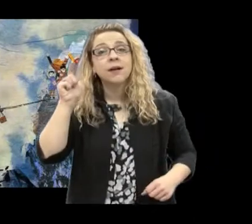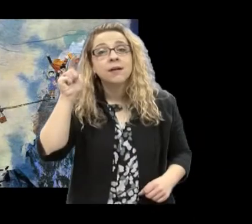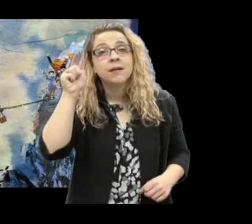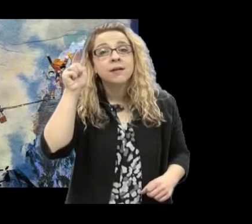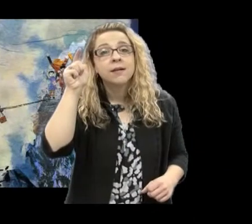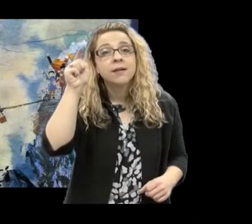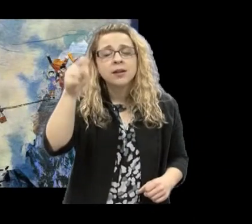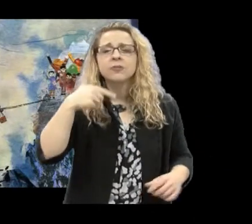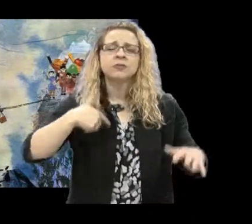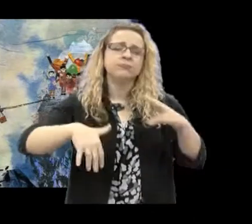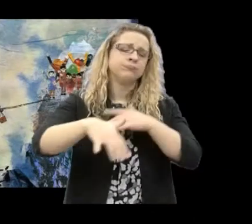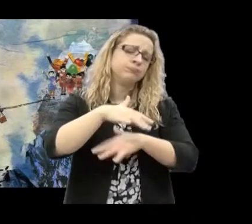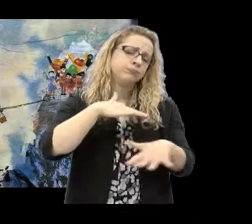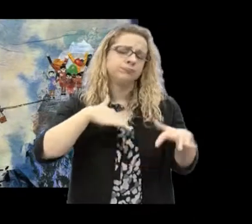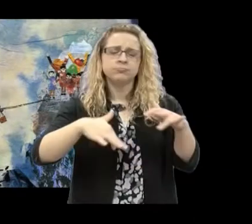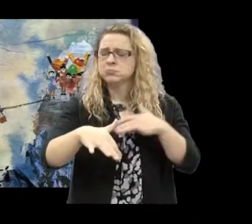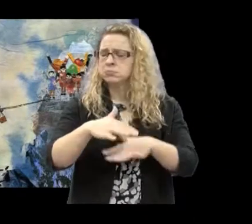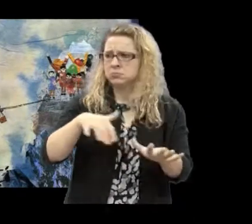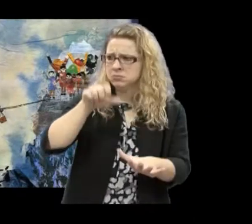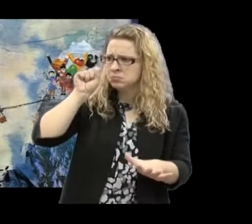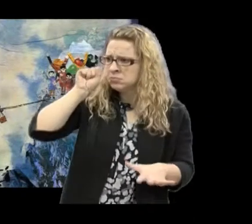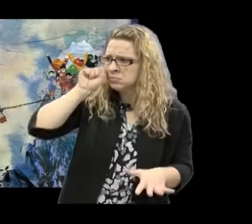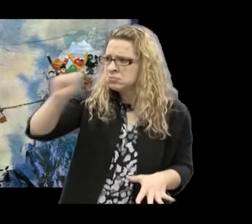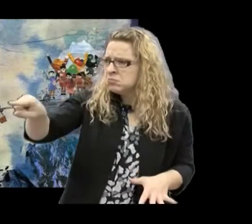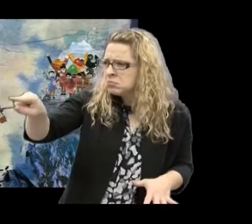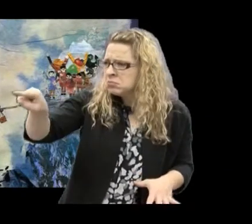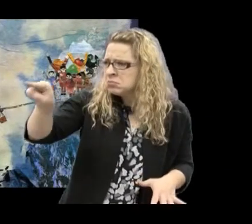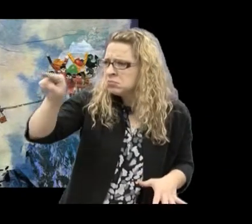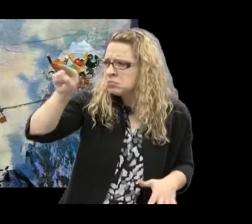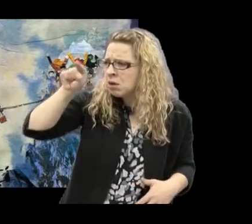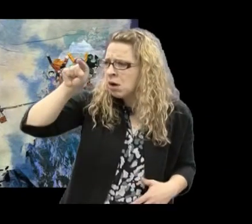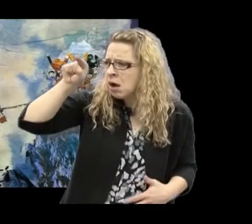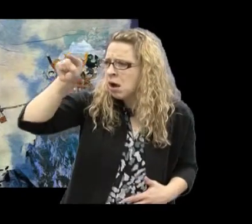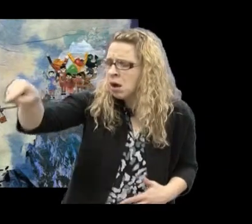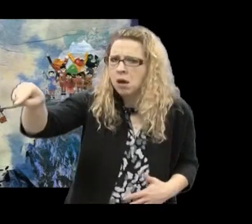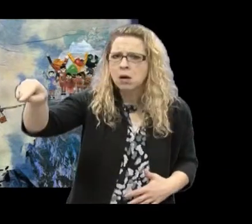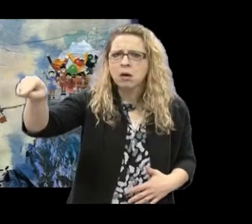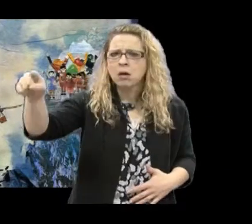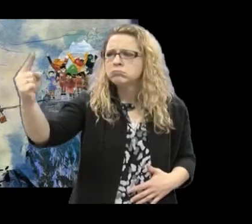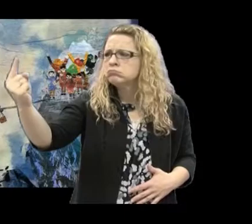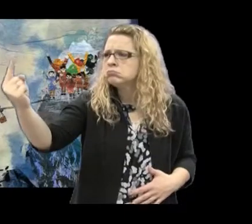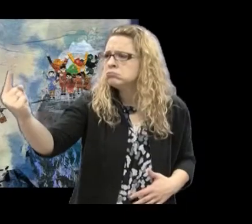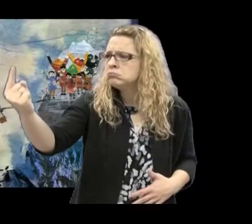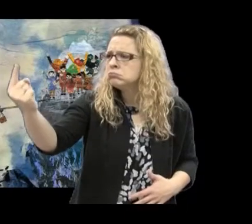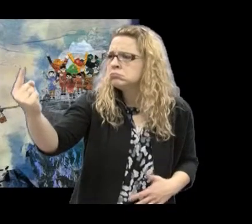One year later, we saw a man walking on the path far below our village.